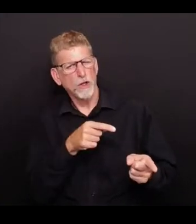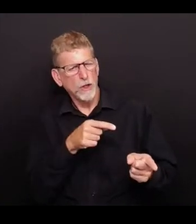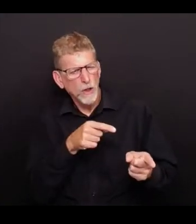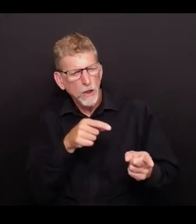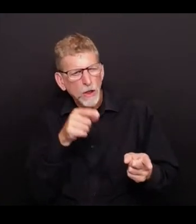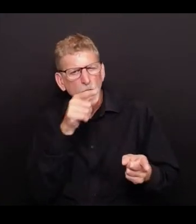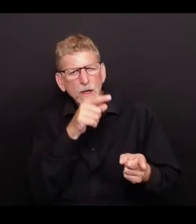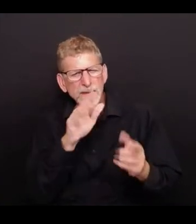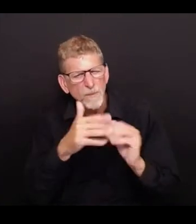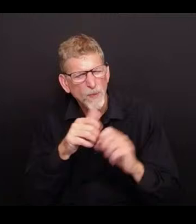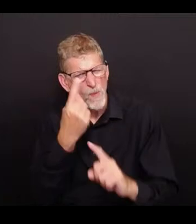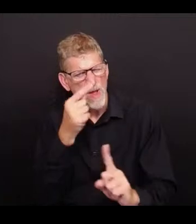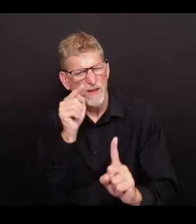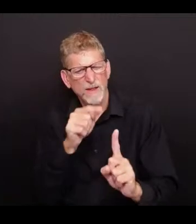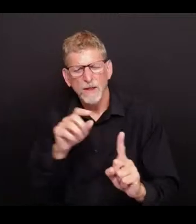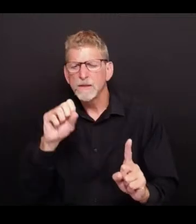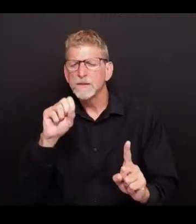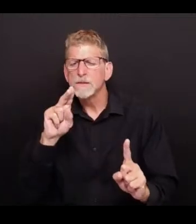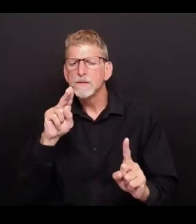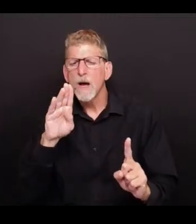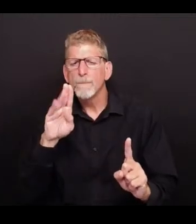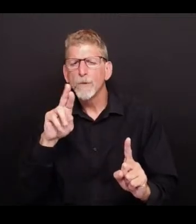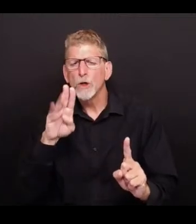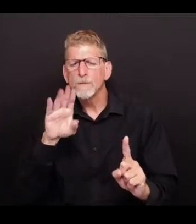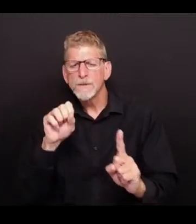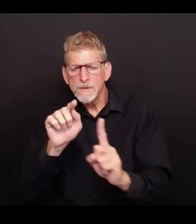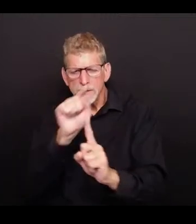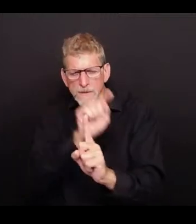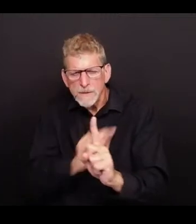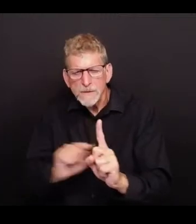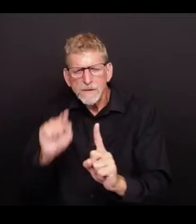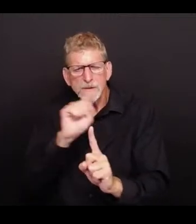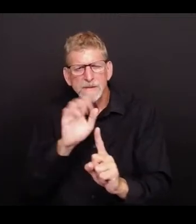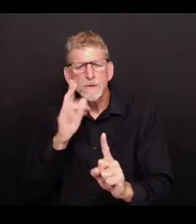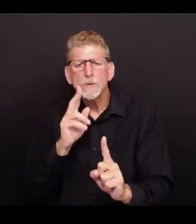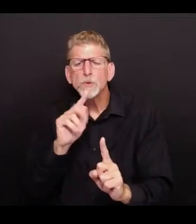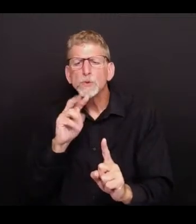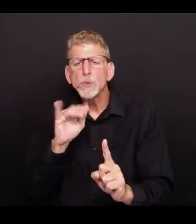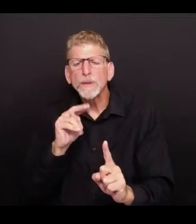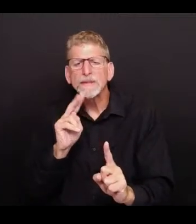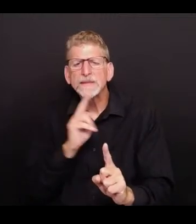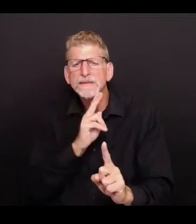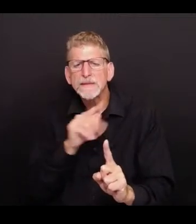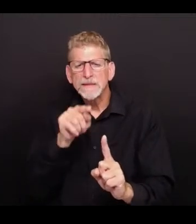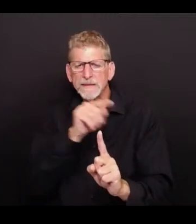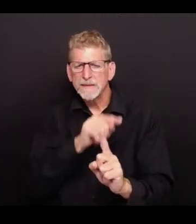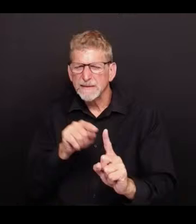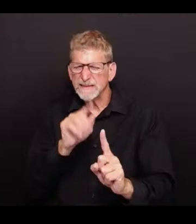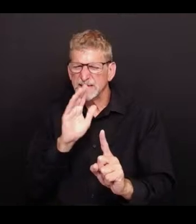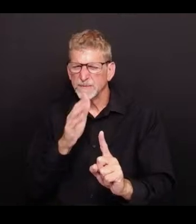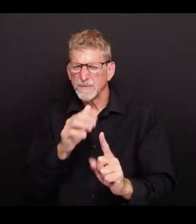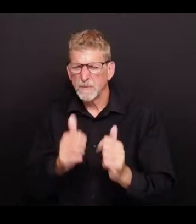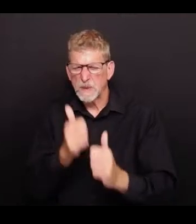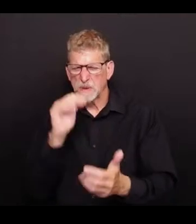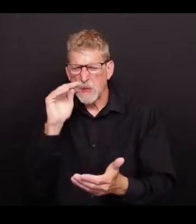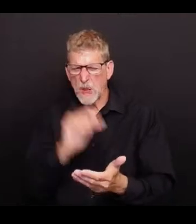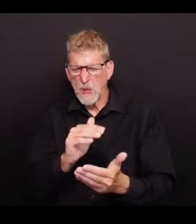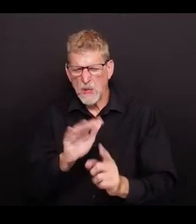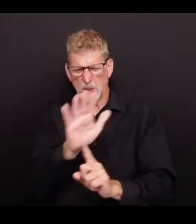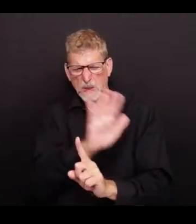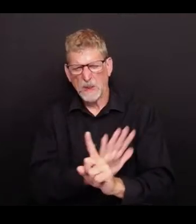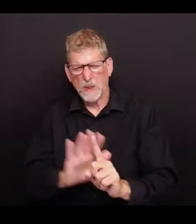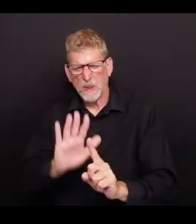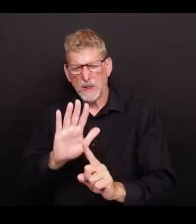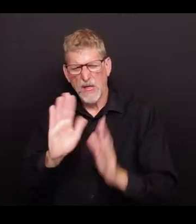our fringe suburbs surrounding the Twin Cities, our suburban vaccination rates were lower, and those are areas that